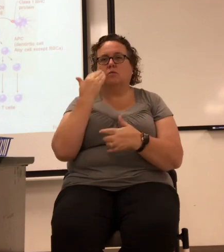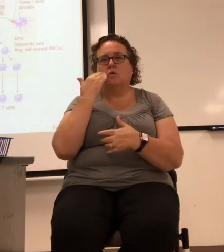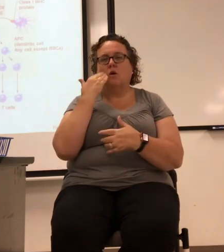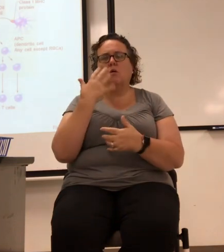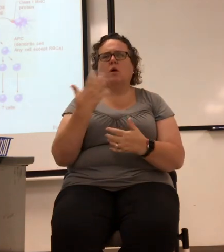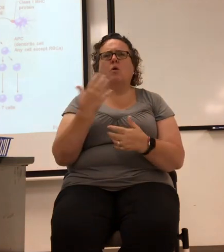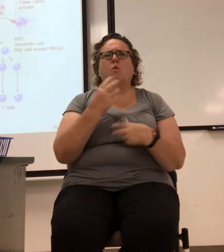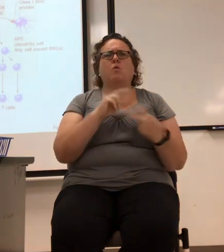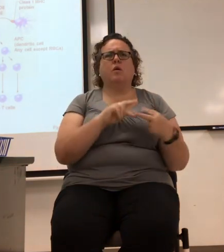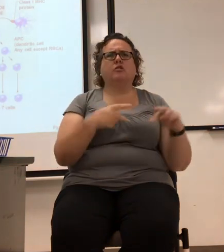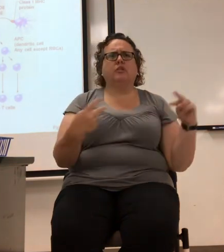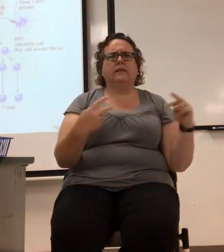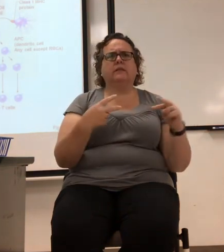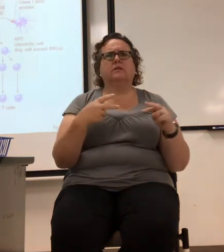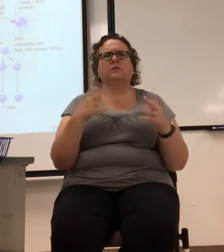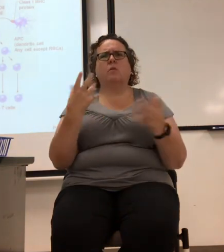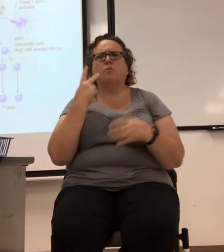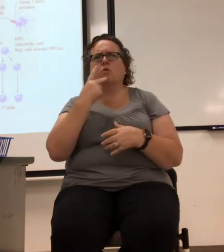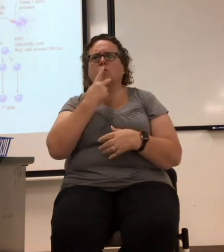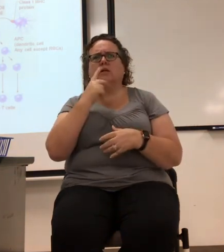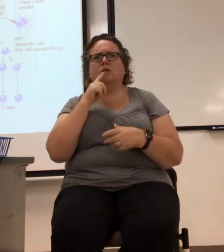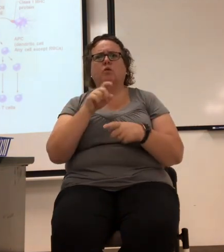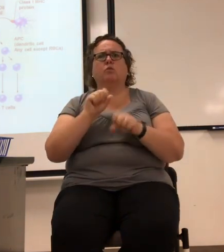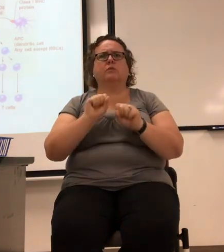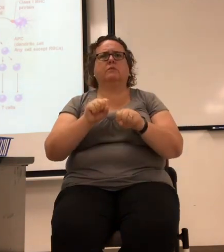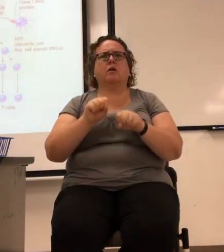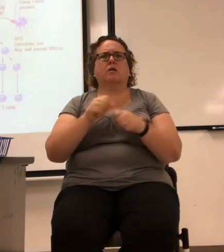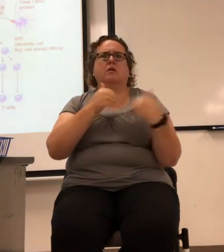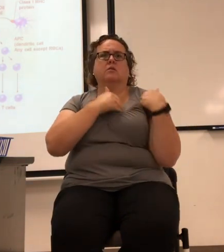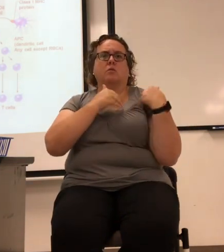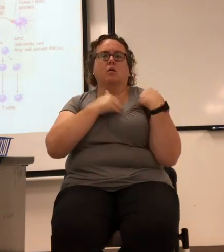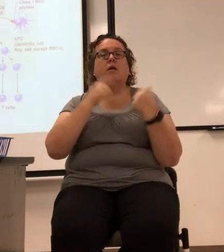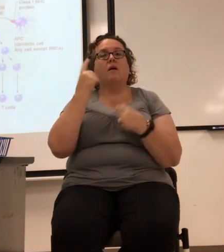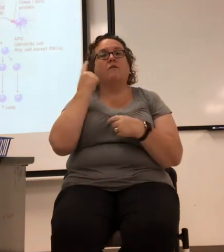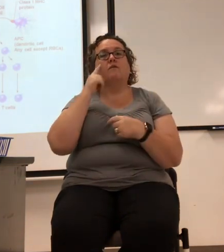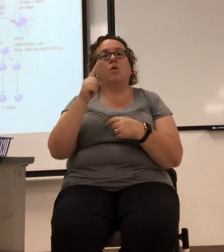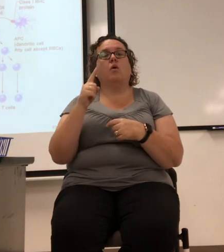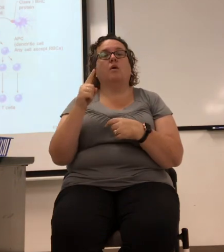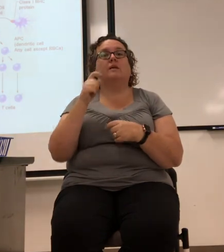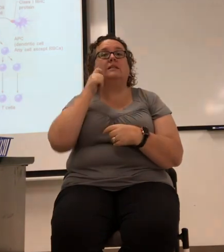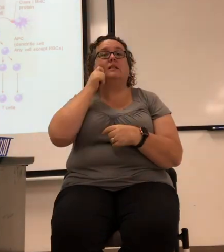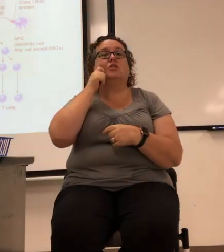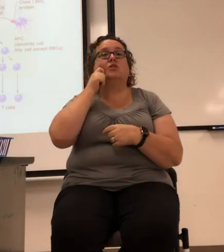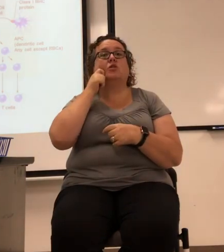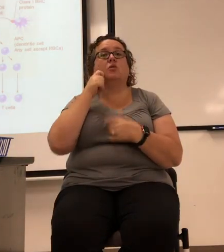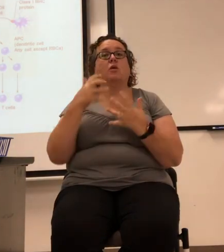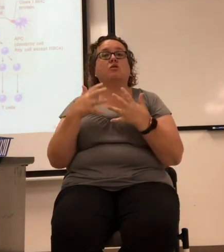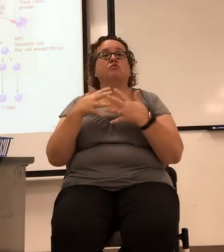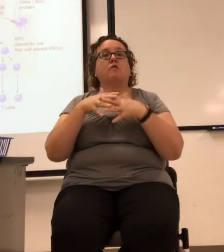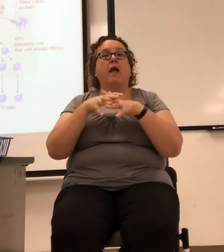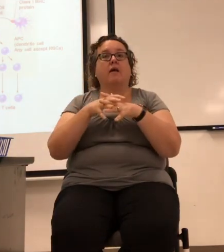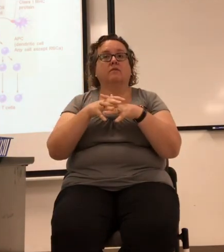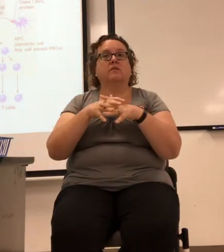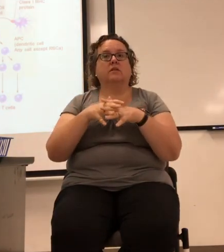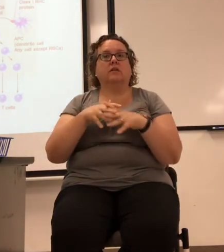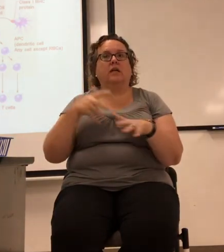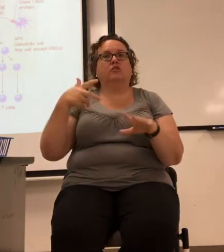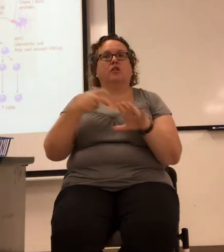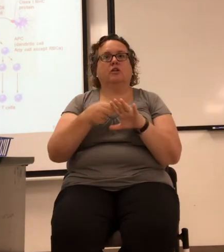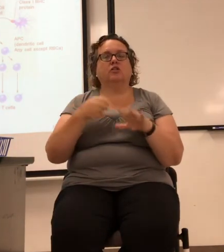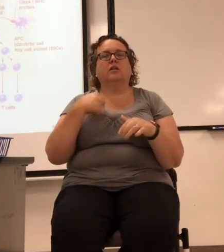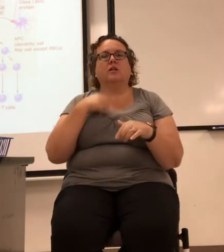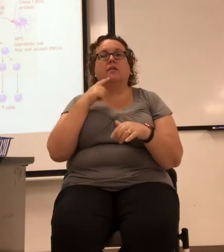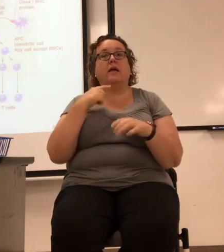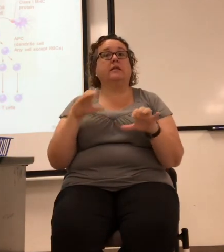what genes and proteins were responsible for tissue graft rejection. So they did it in inbred strains of mice. Now inbreeding